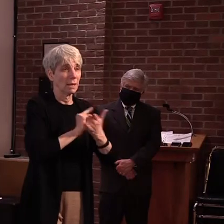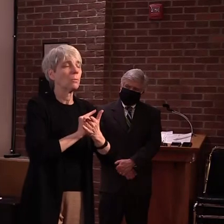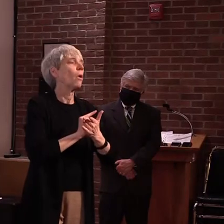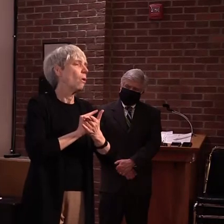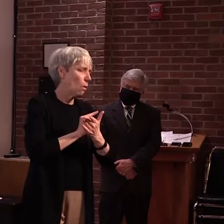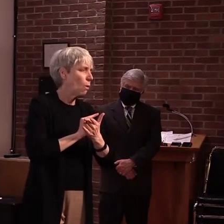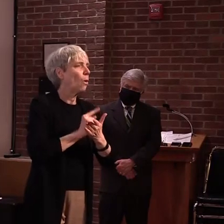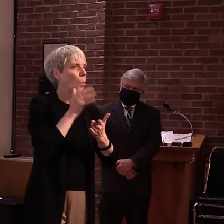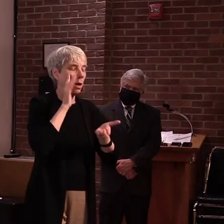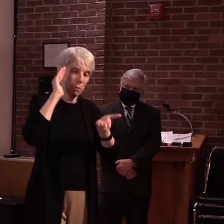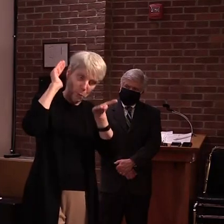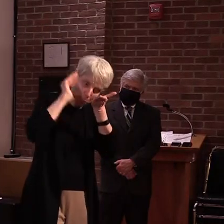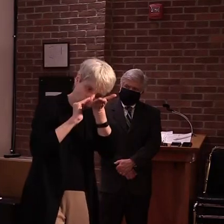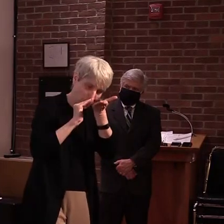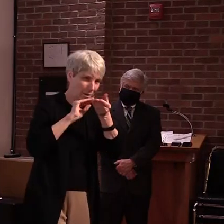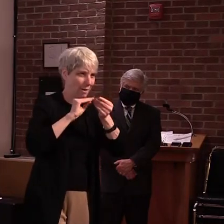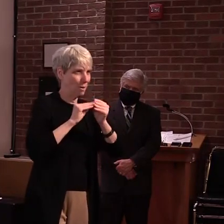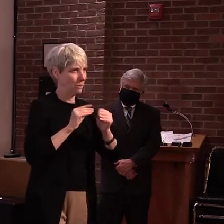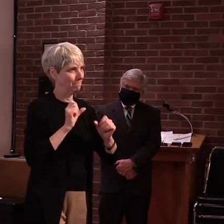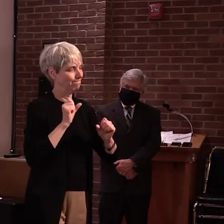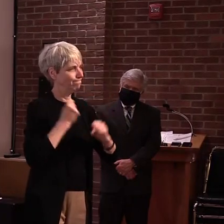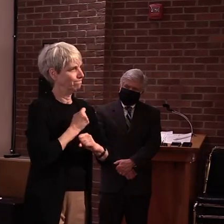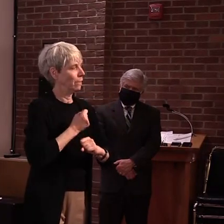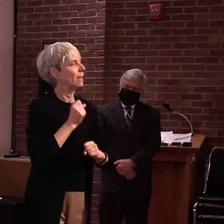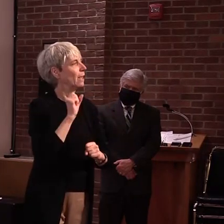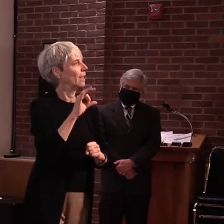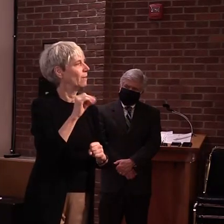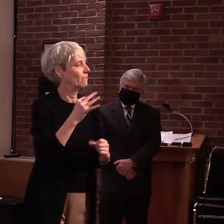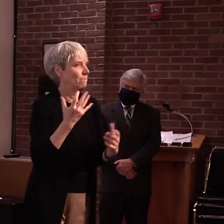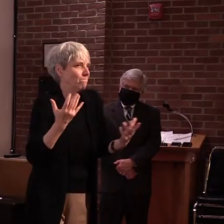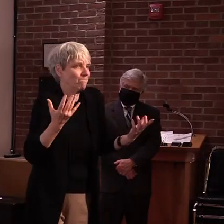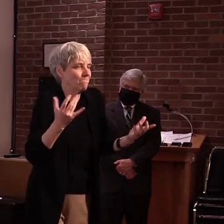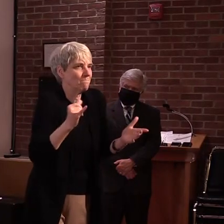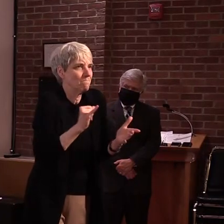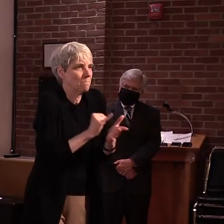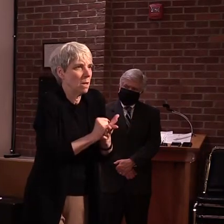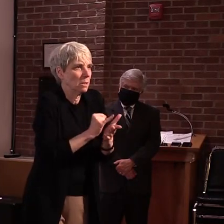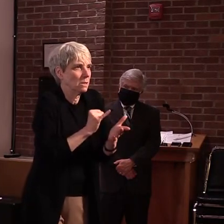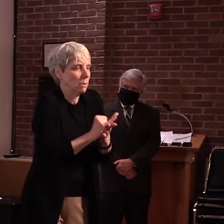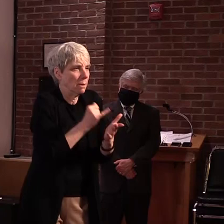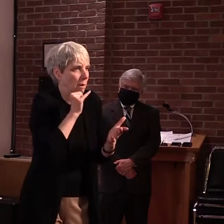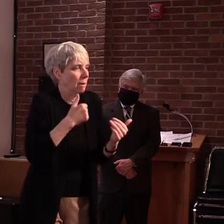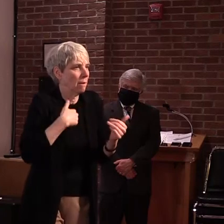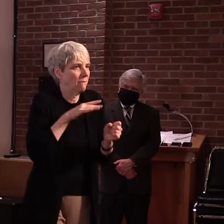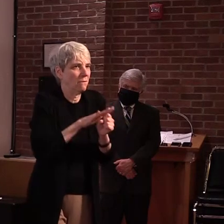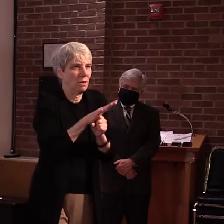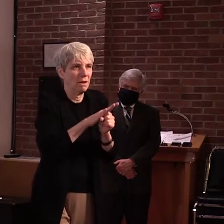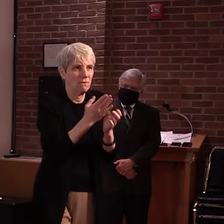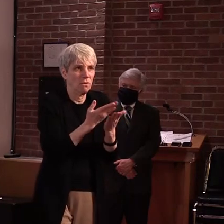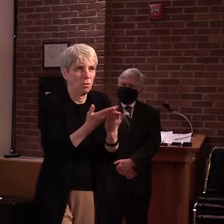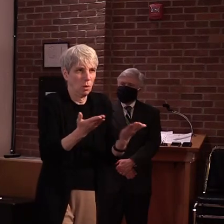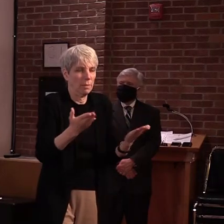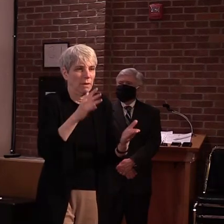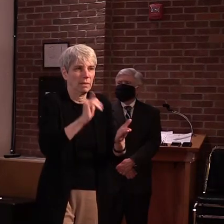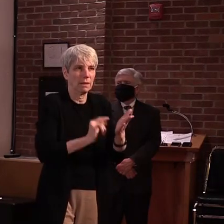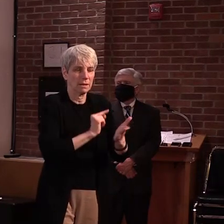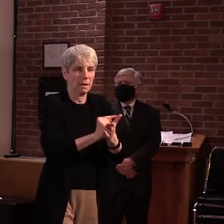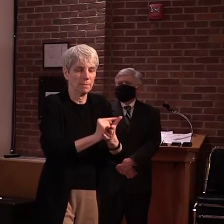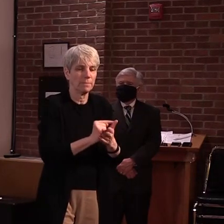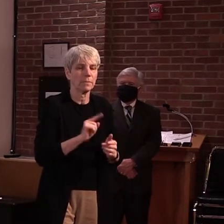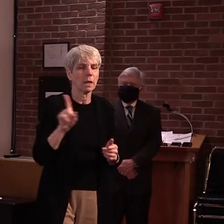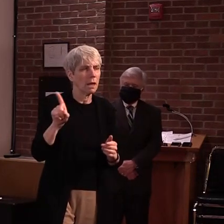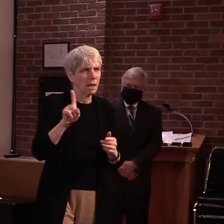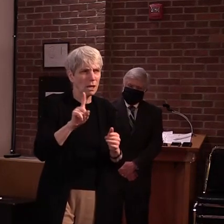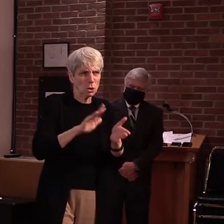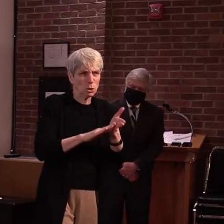been better off. But that's reflecting on, you know, what was going on a month or two ago. And just pardon me,